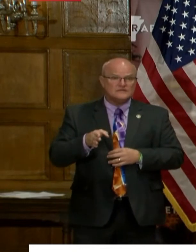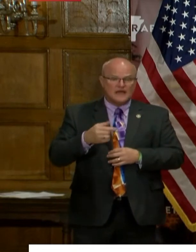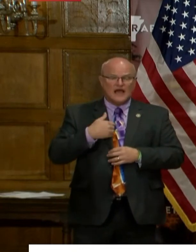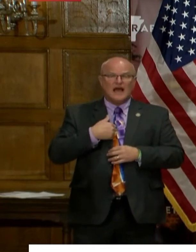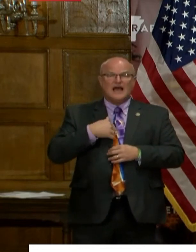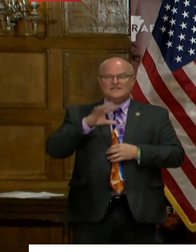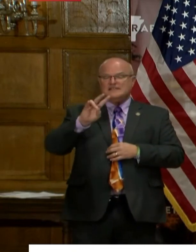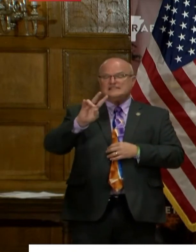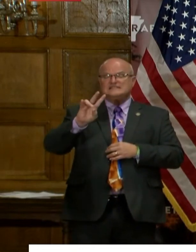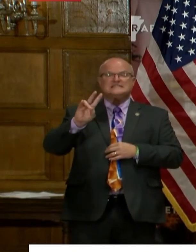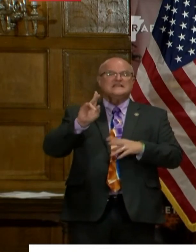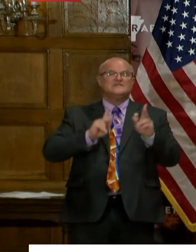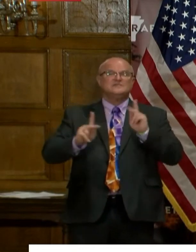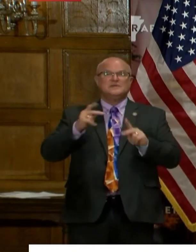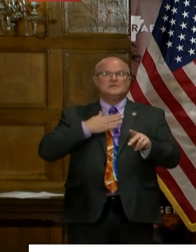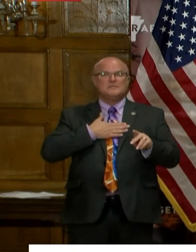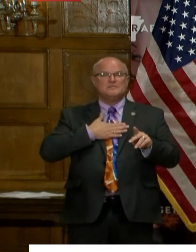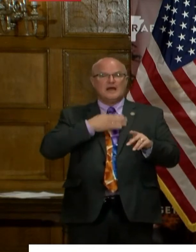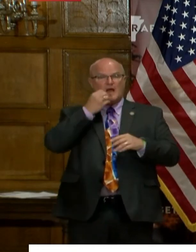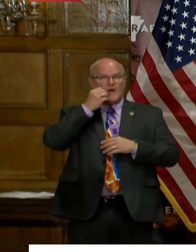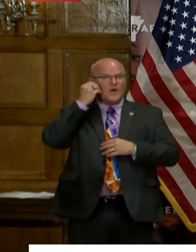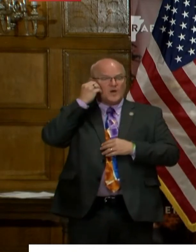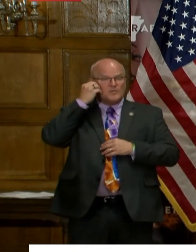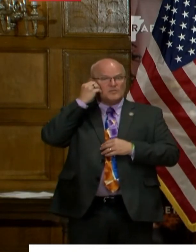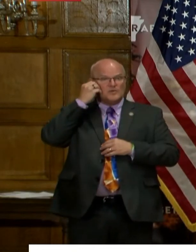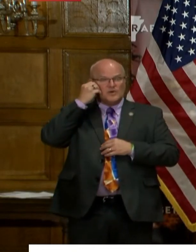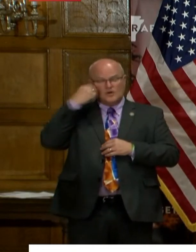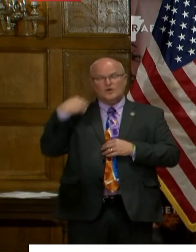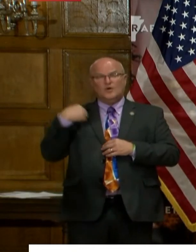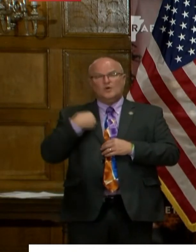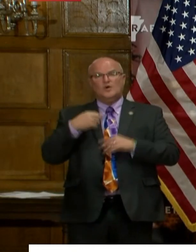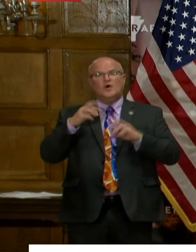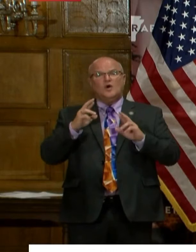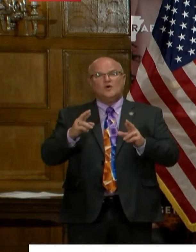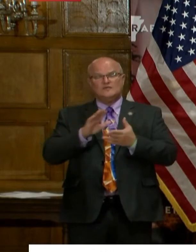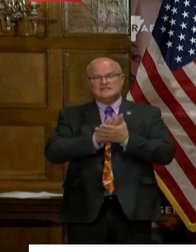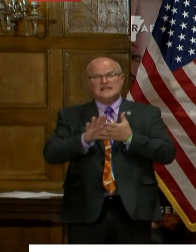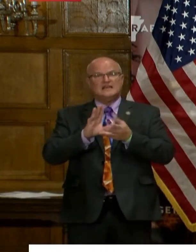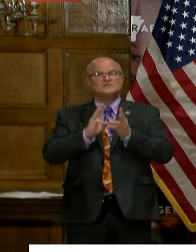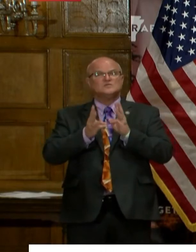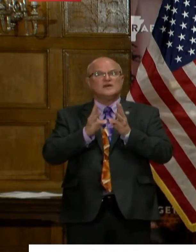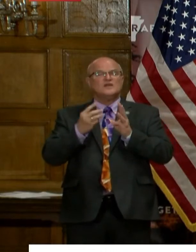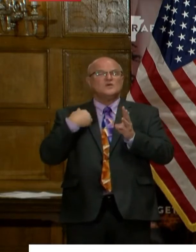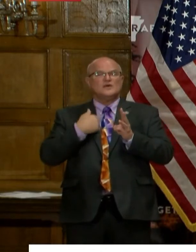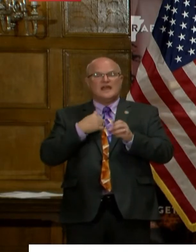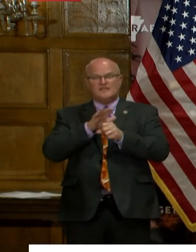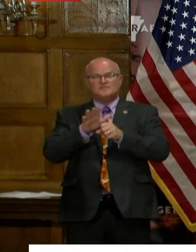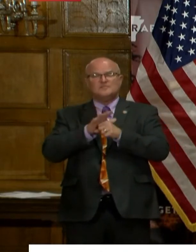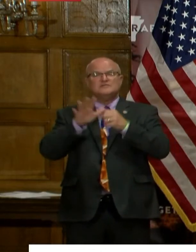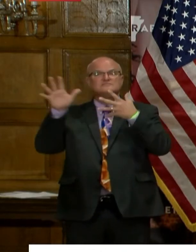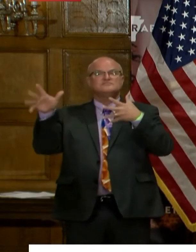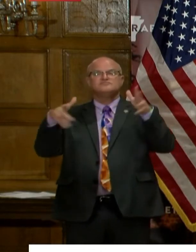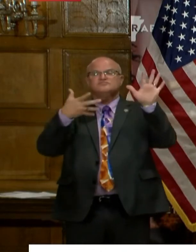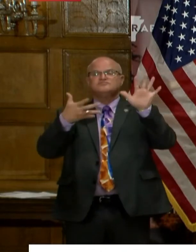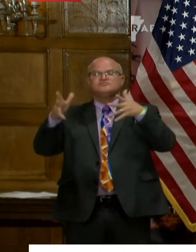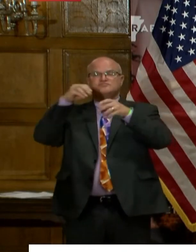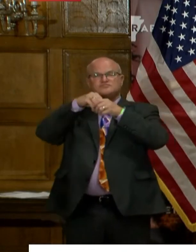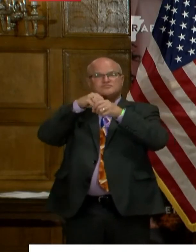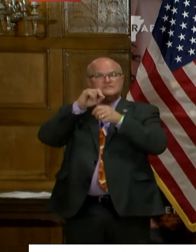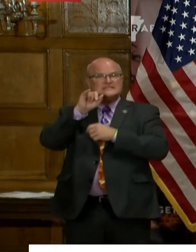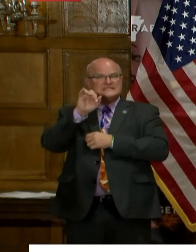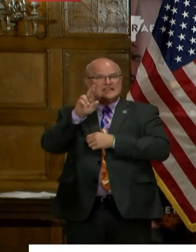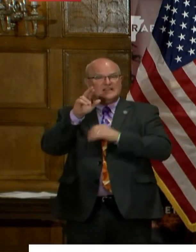have 7 people in my home. We're going to, hopefully it's nice weather and we can have plenty of air that flows through there.